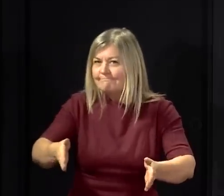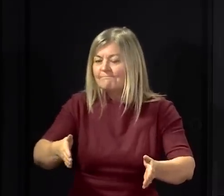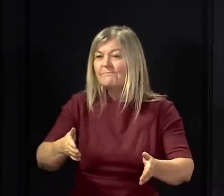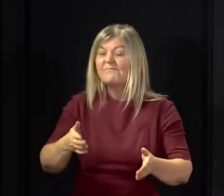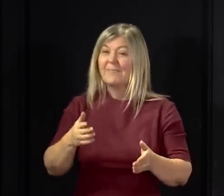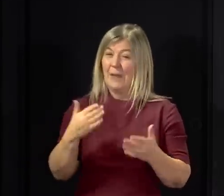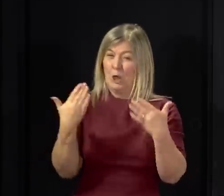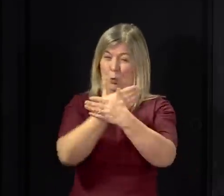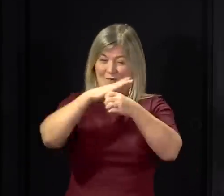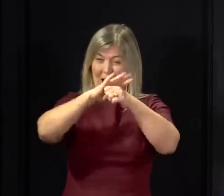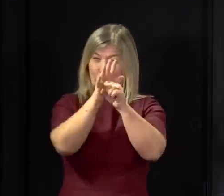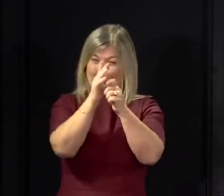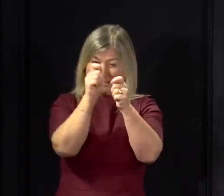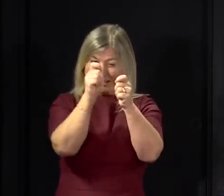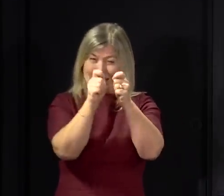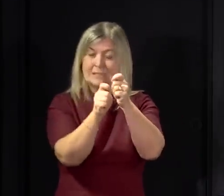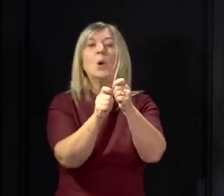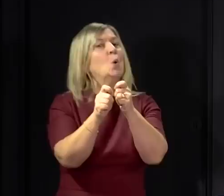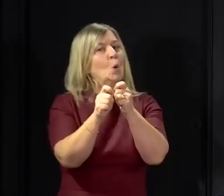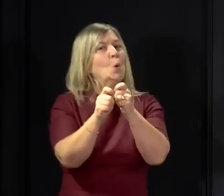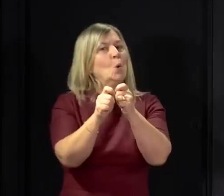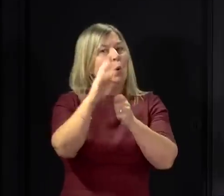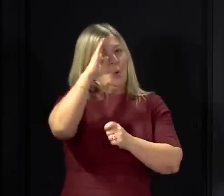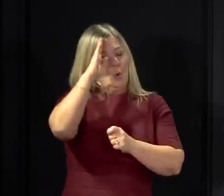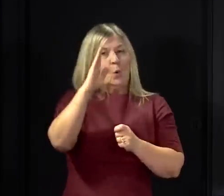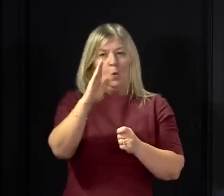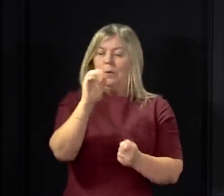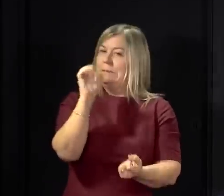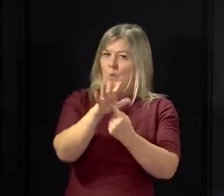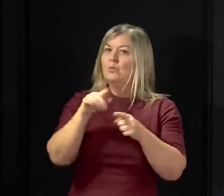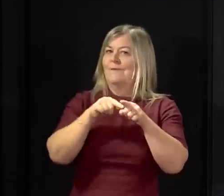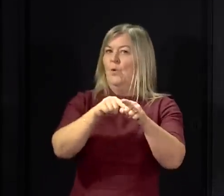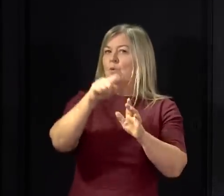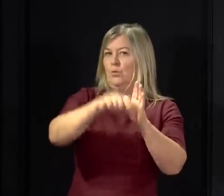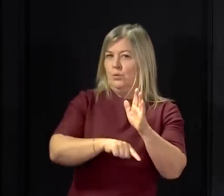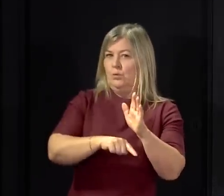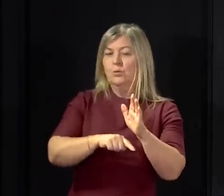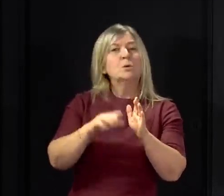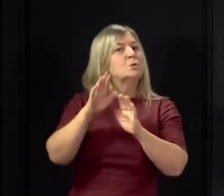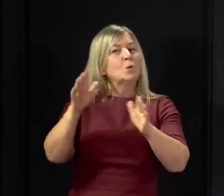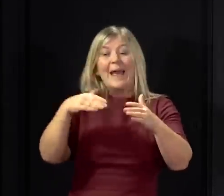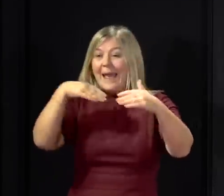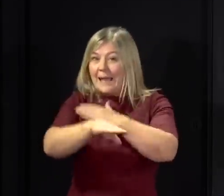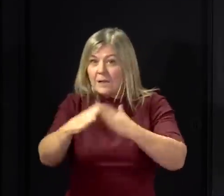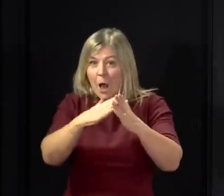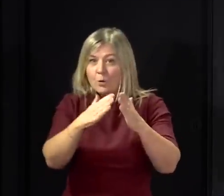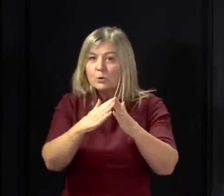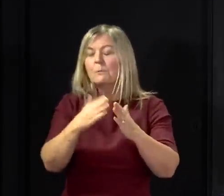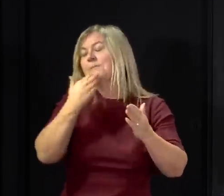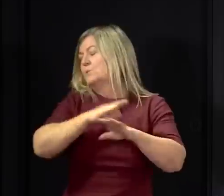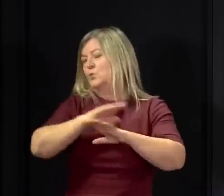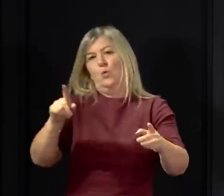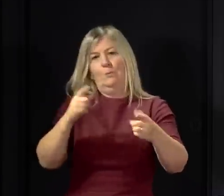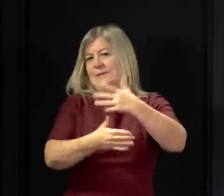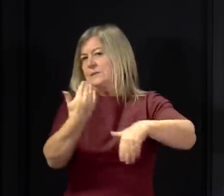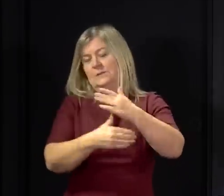that message all the more important. Our advice is still not to meet indoors, even on Christmas Day with other households, if you can possibly